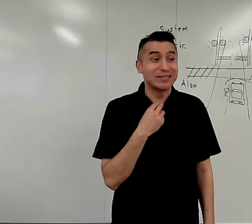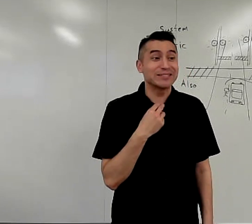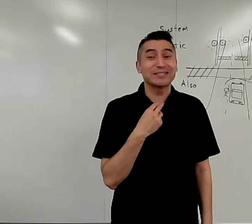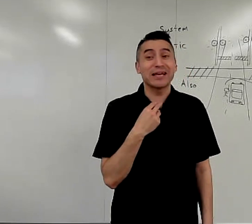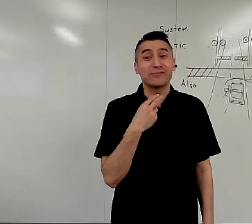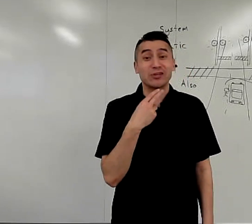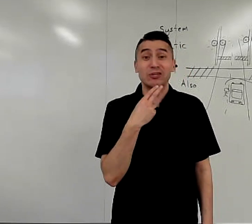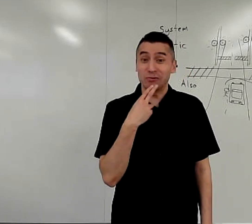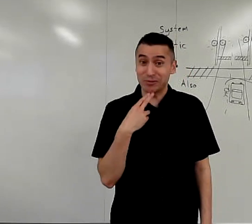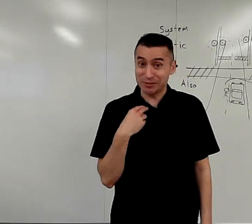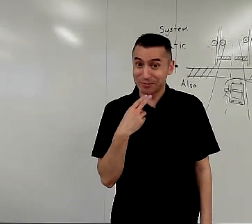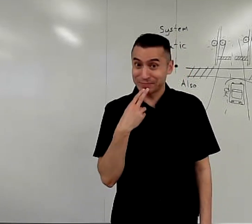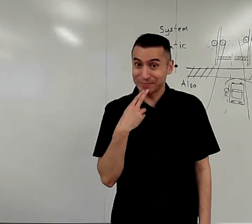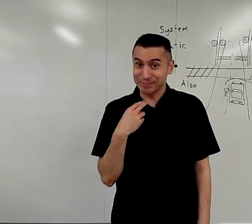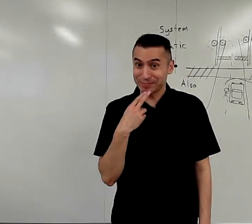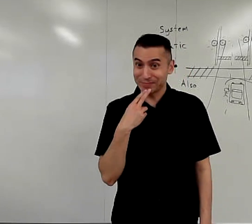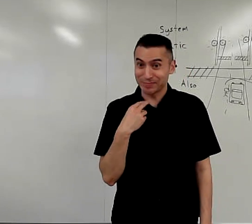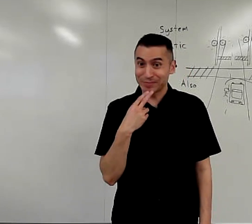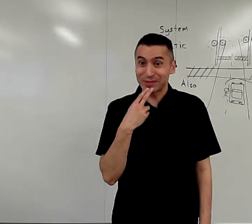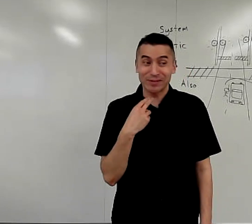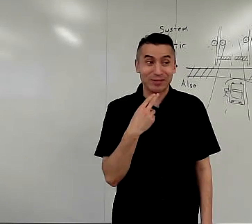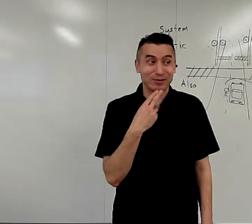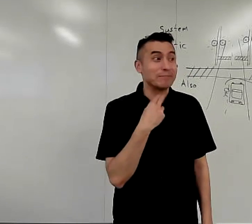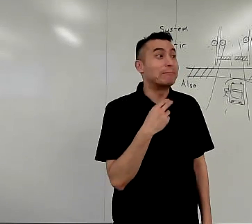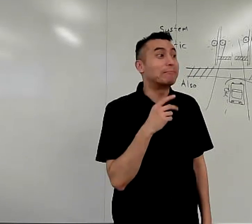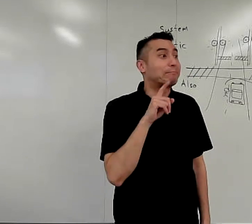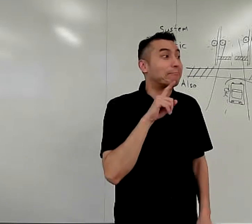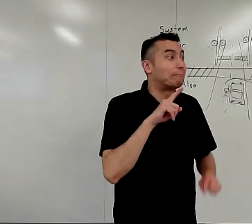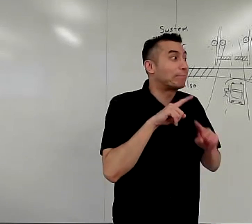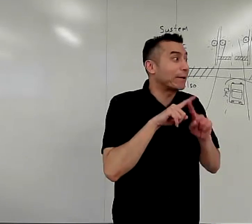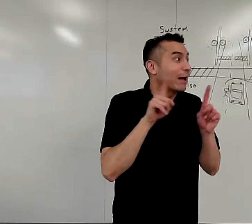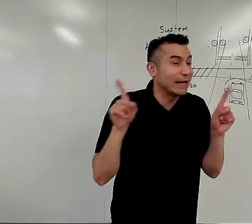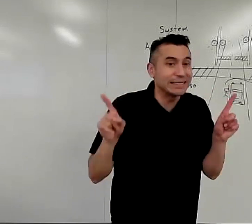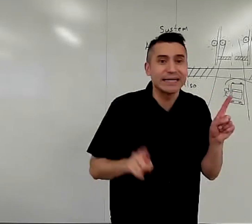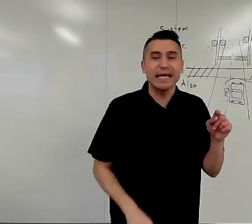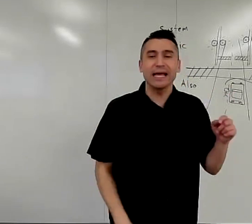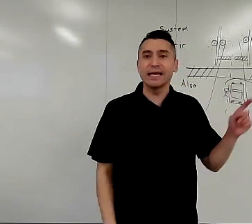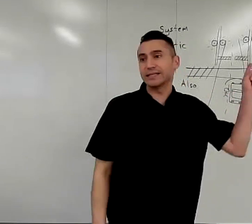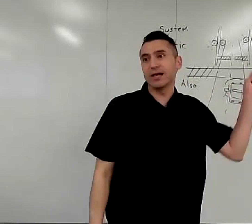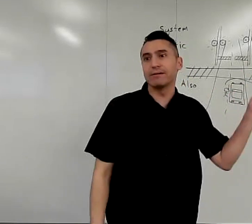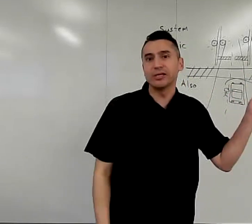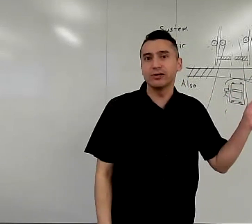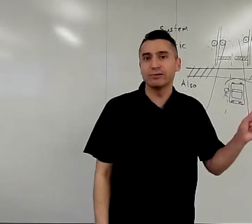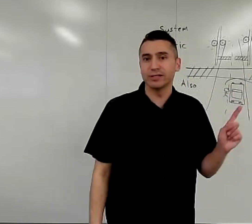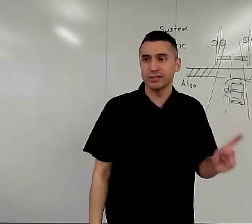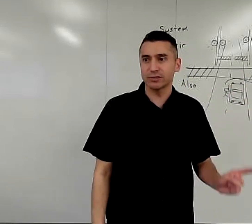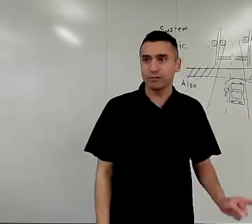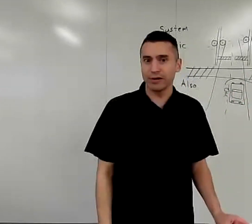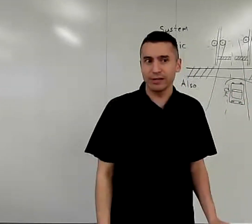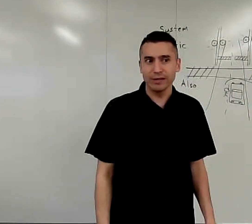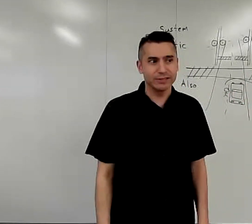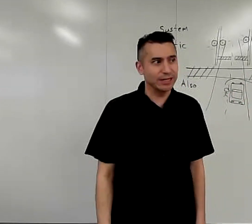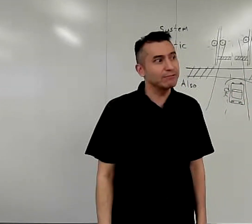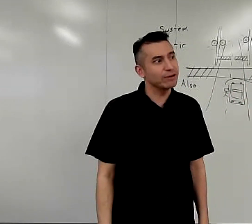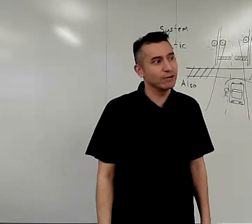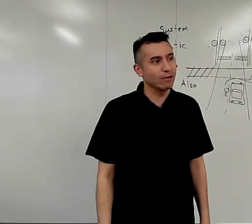This is the sign for cute. Cute. But it does not mean cute in this story. Does anyone